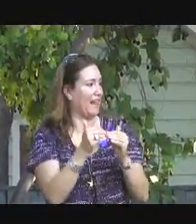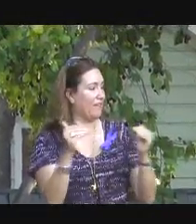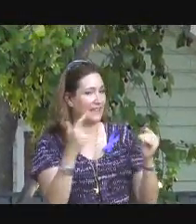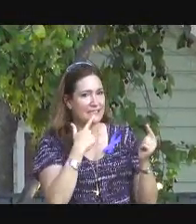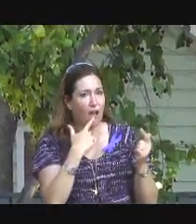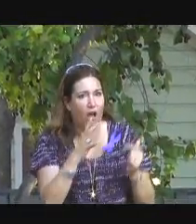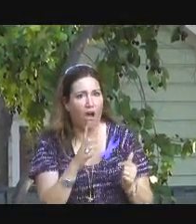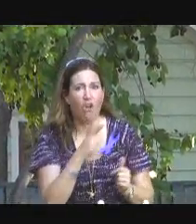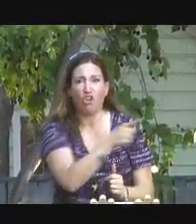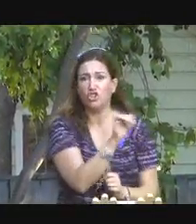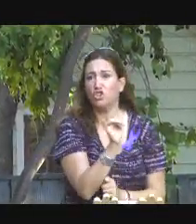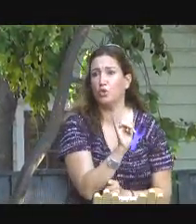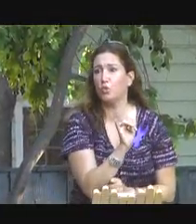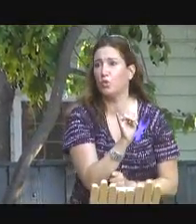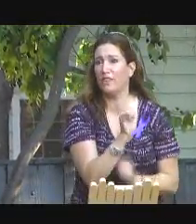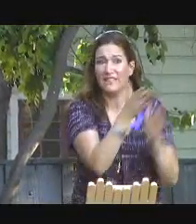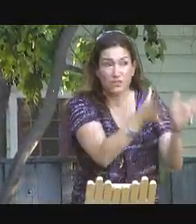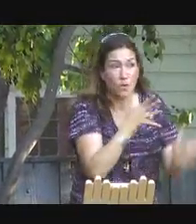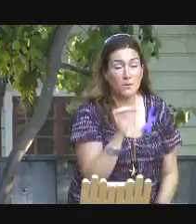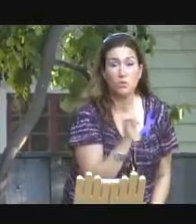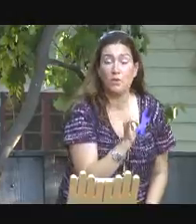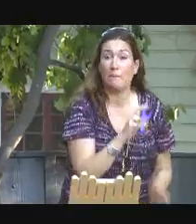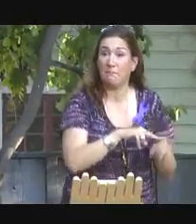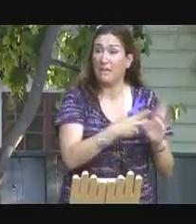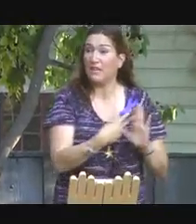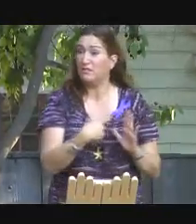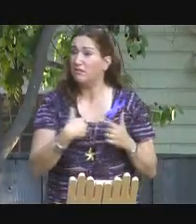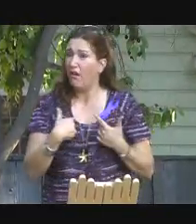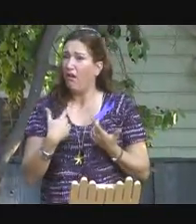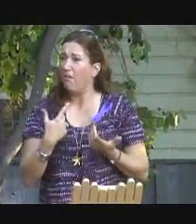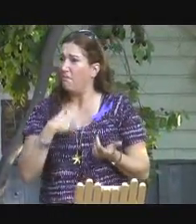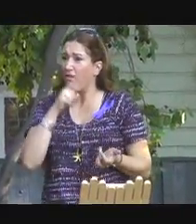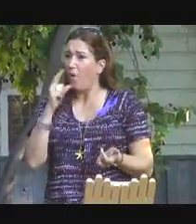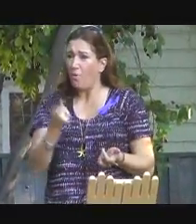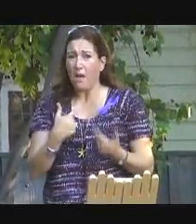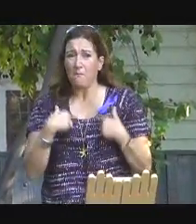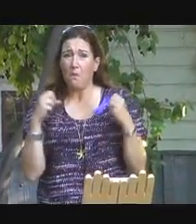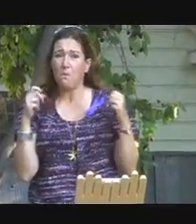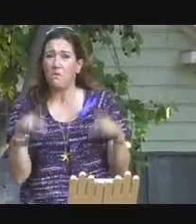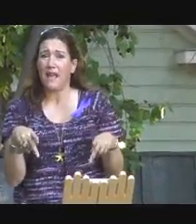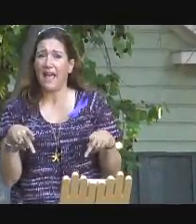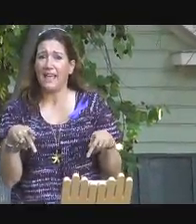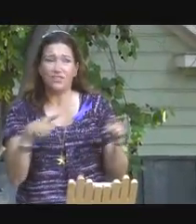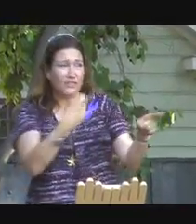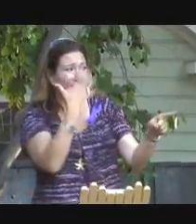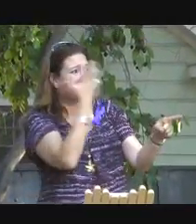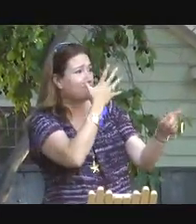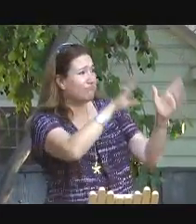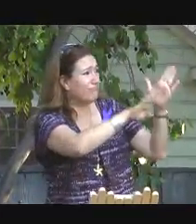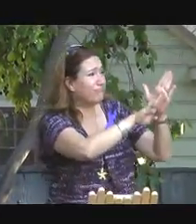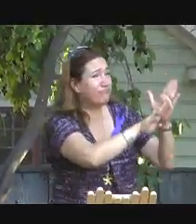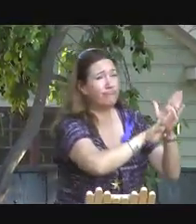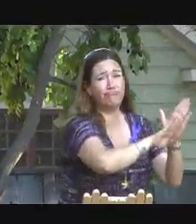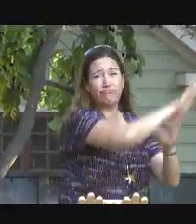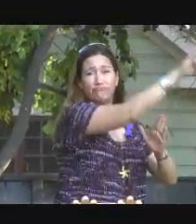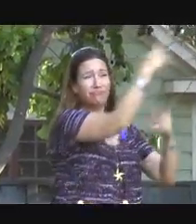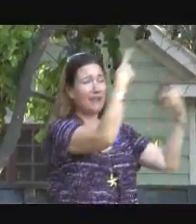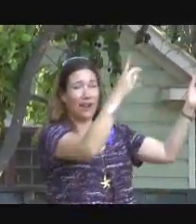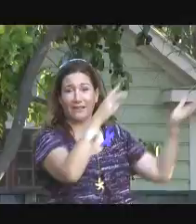and we bond at a deeper level. And she says, you know, you too, this woman, it happened to her, I'm not the only one. You know, look at this woman,